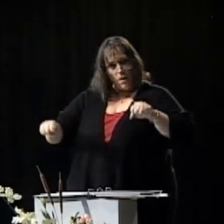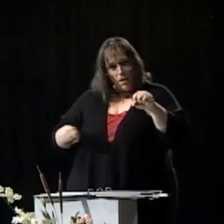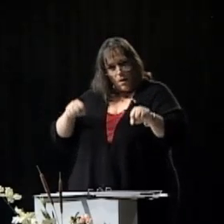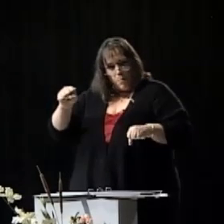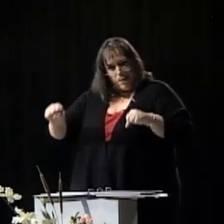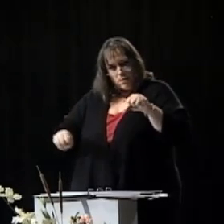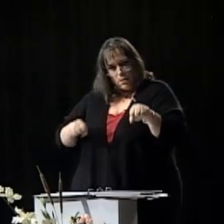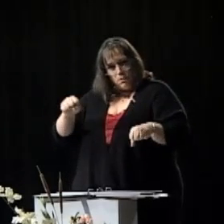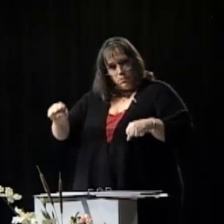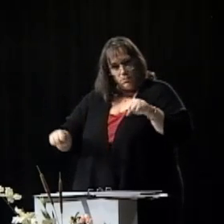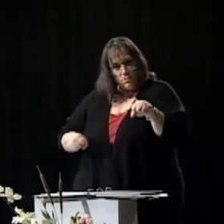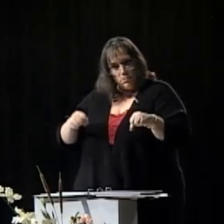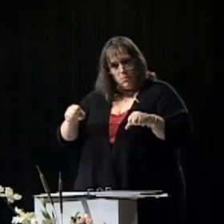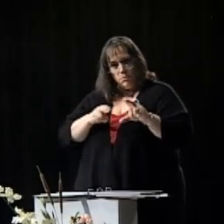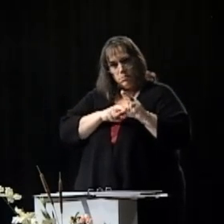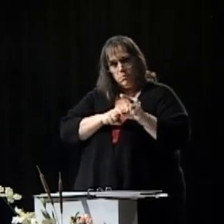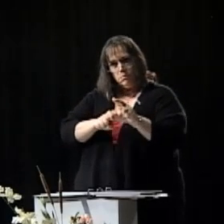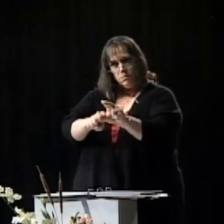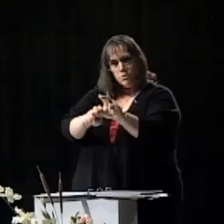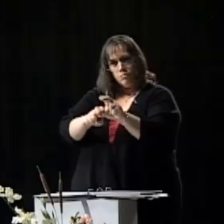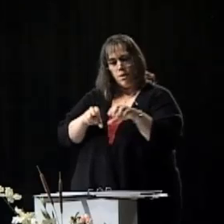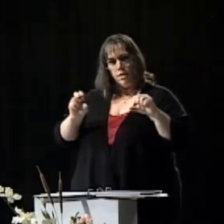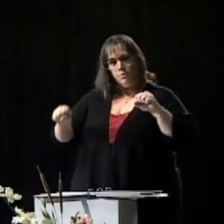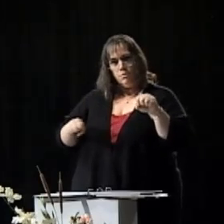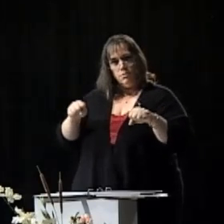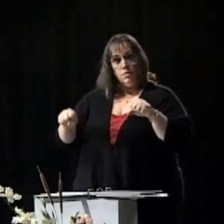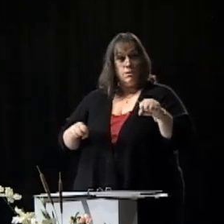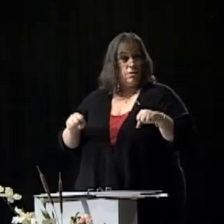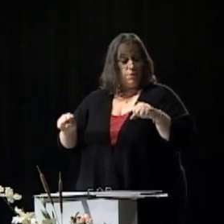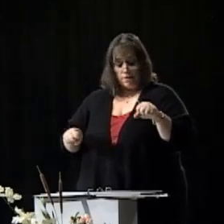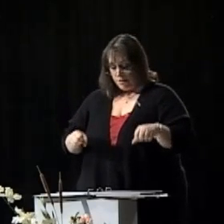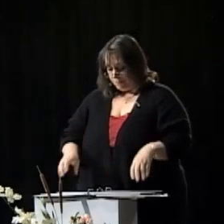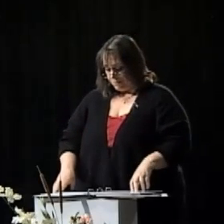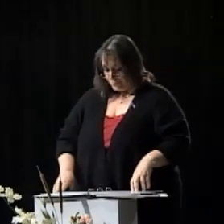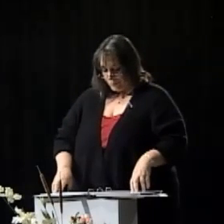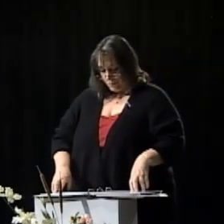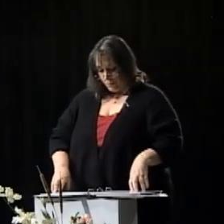a bicycle. So ride a bike.